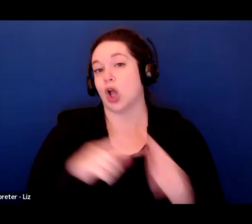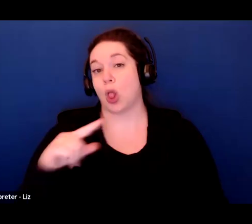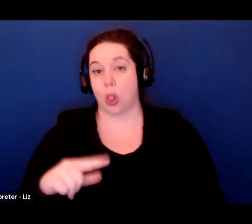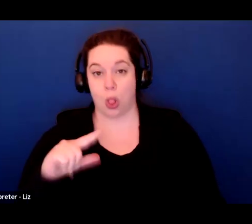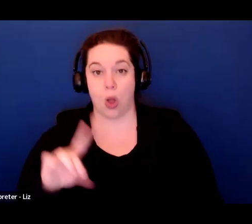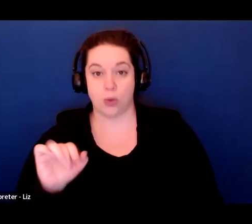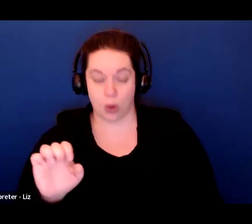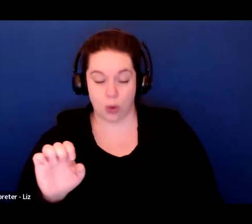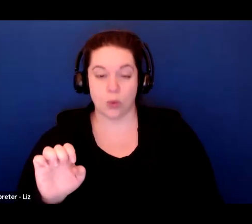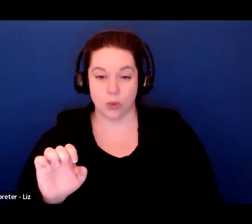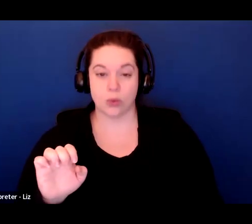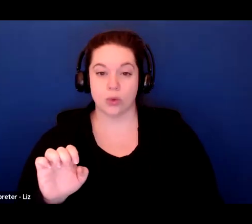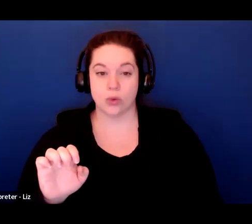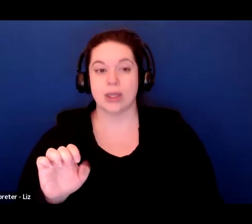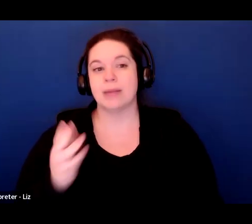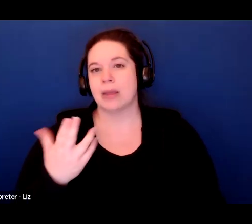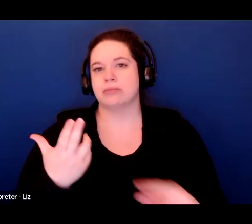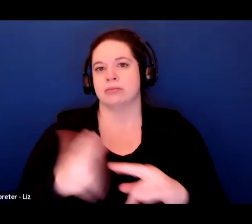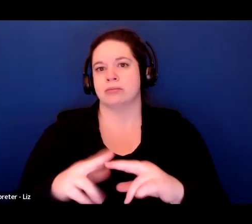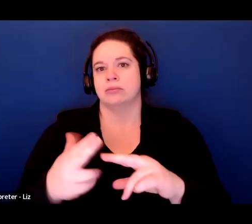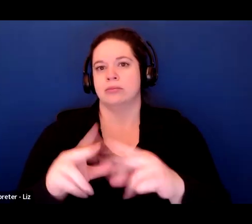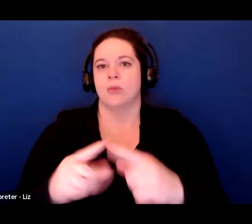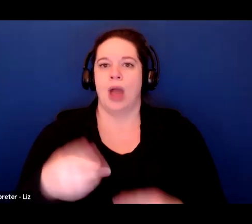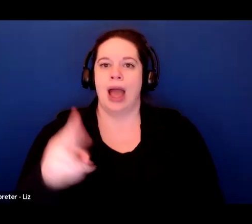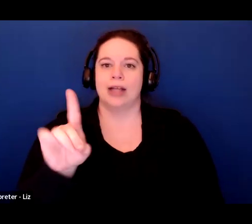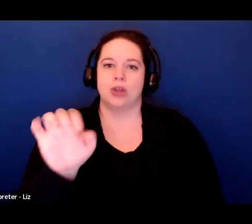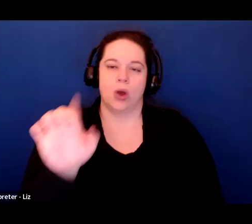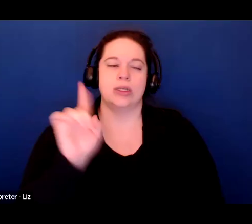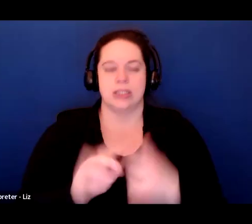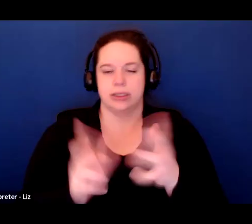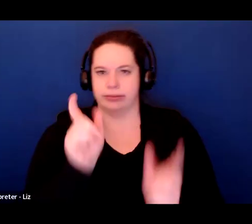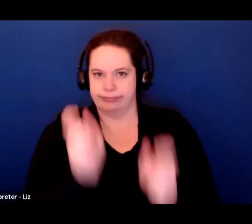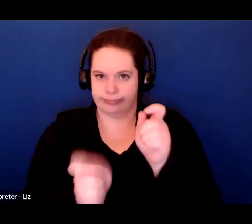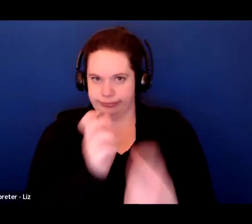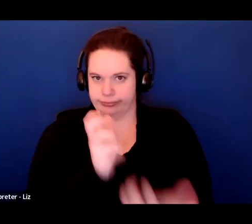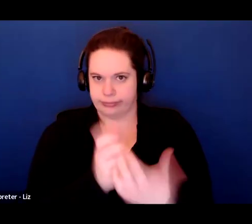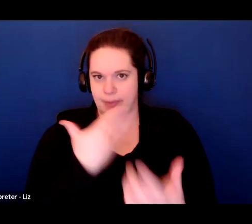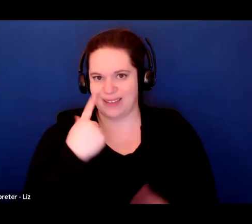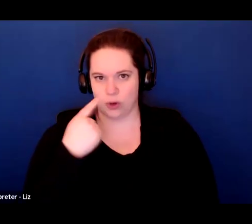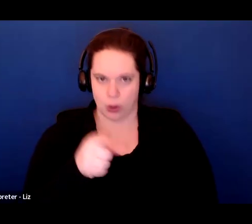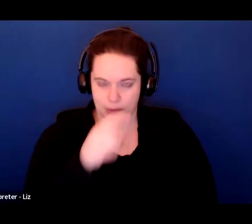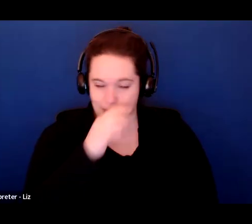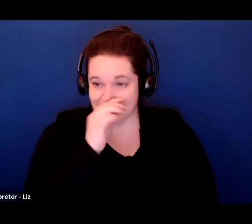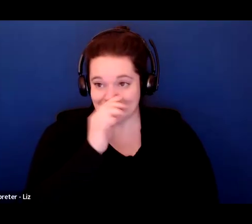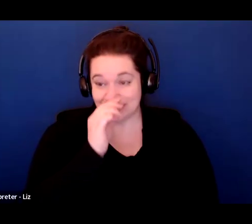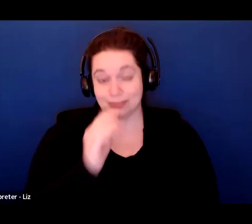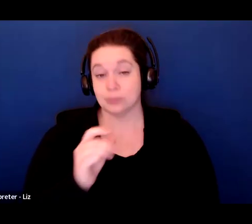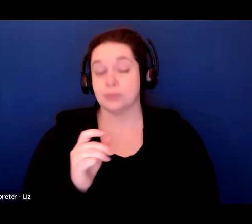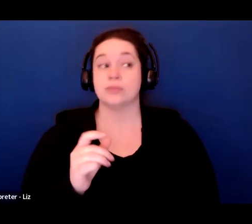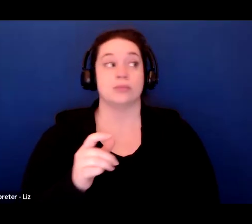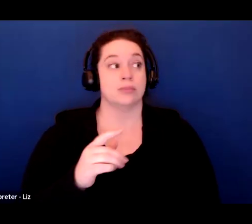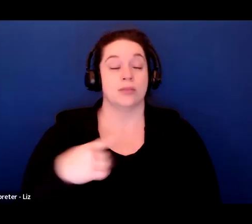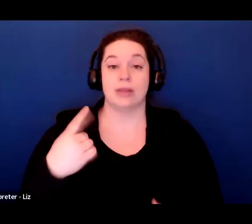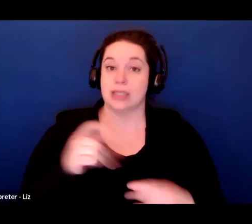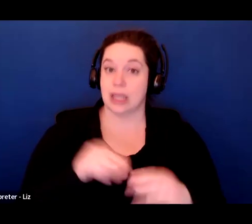low dose and maybe build you up to a higher dose till they get what's right for you. And then once you're not incontinent anymore, they